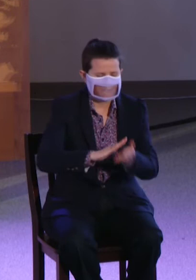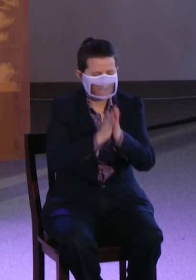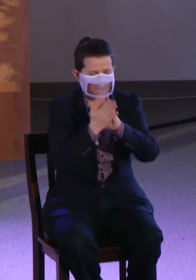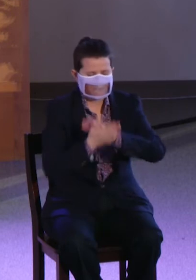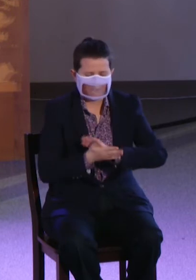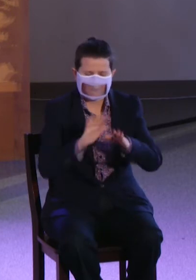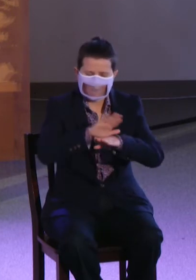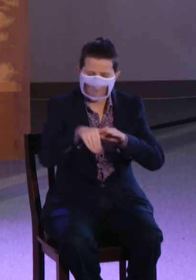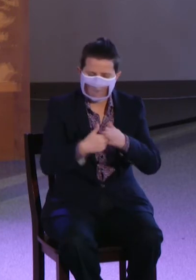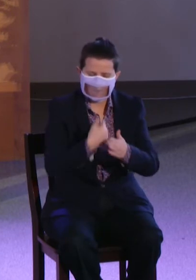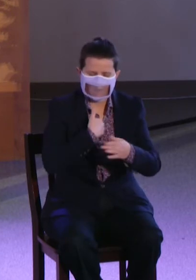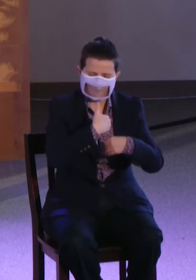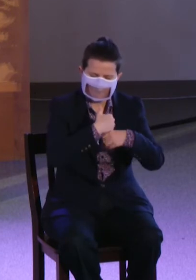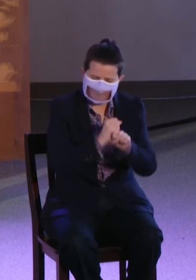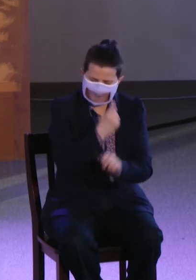God provides.